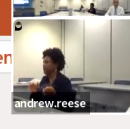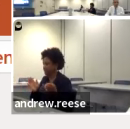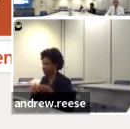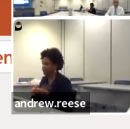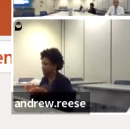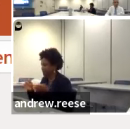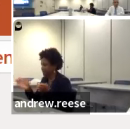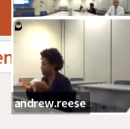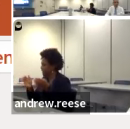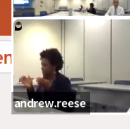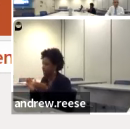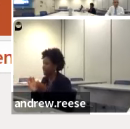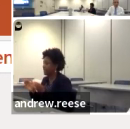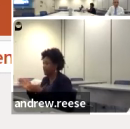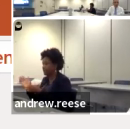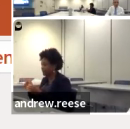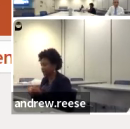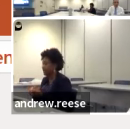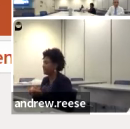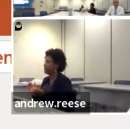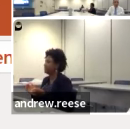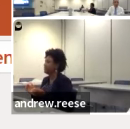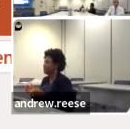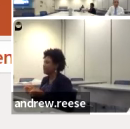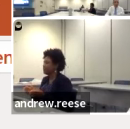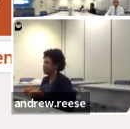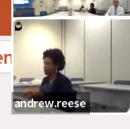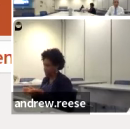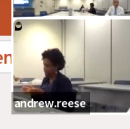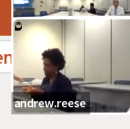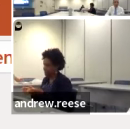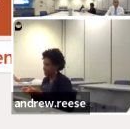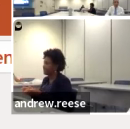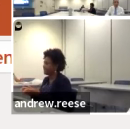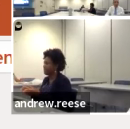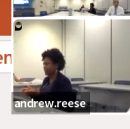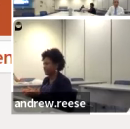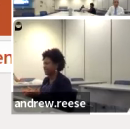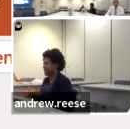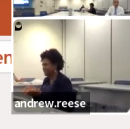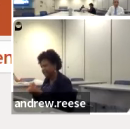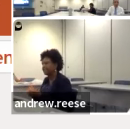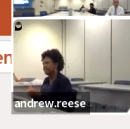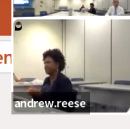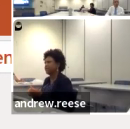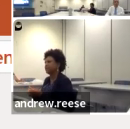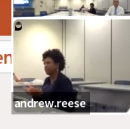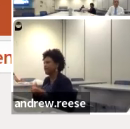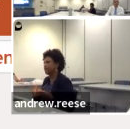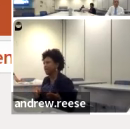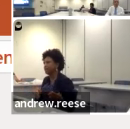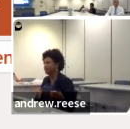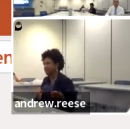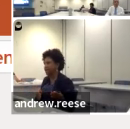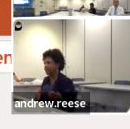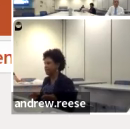6 months before something happened and he got fired. So this same person, as his service coordinator before